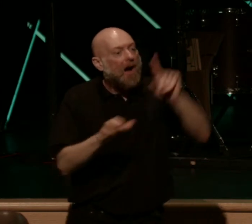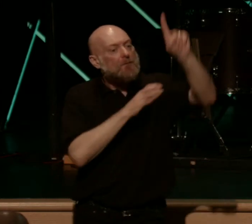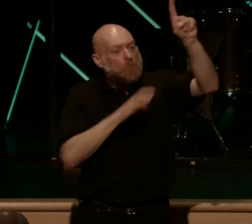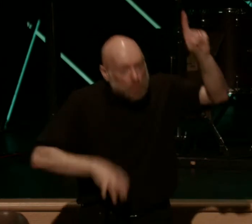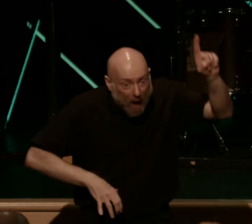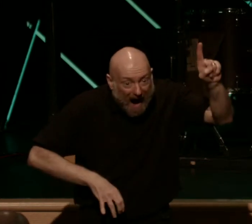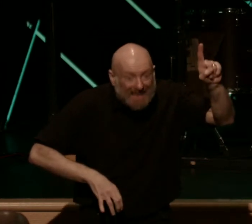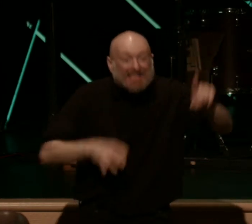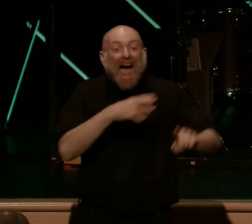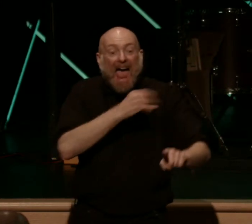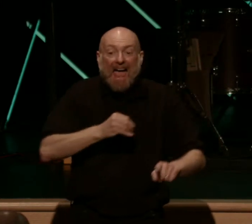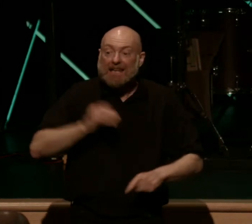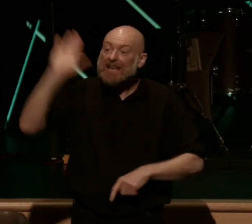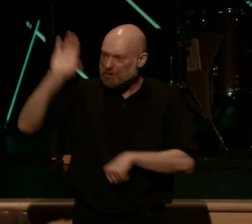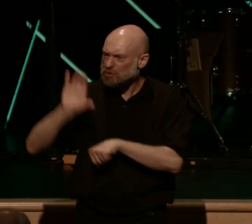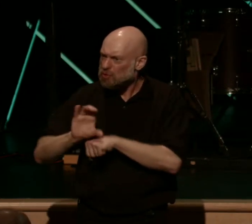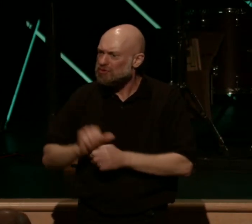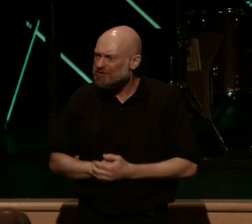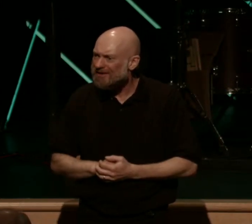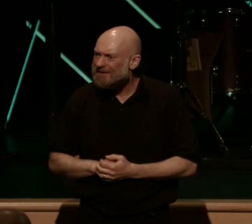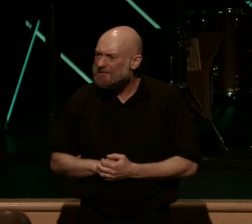Christ and the church.